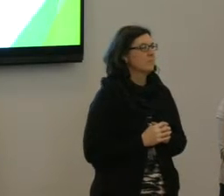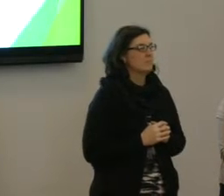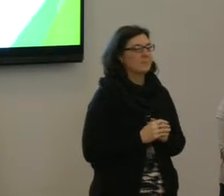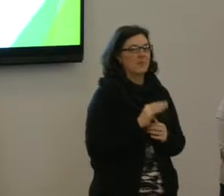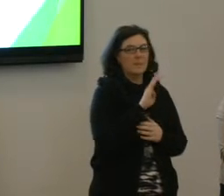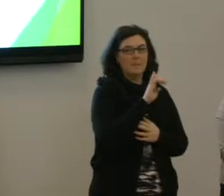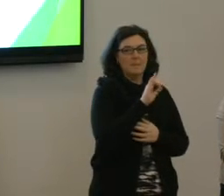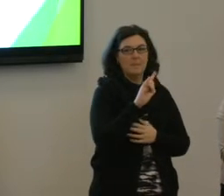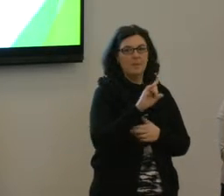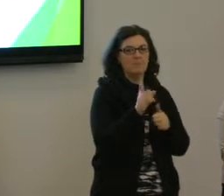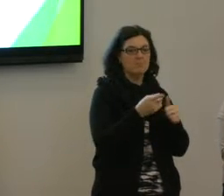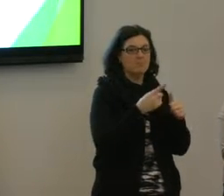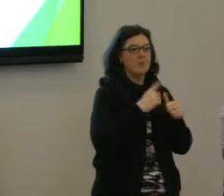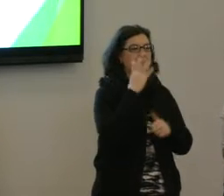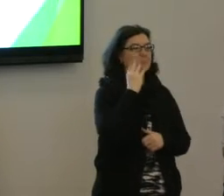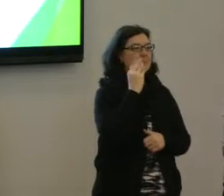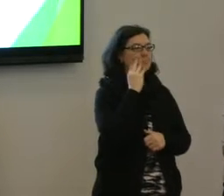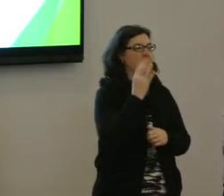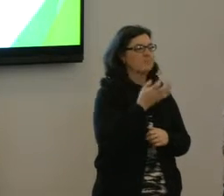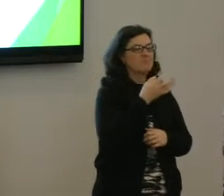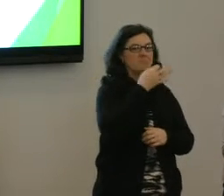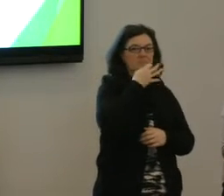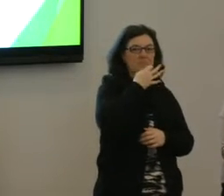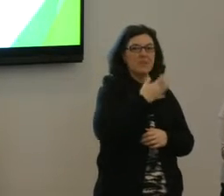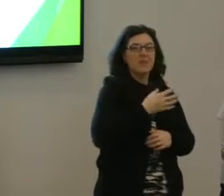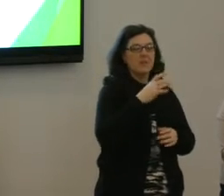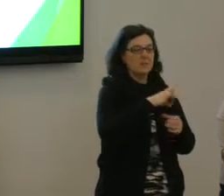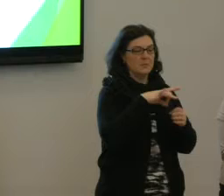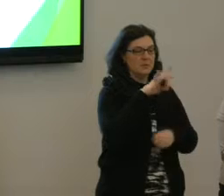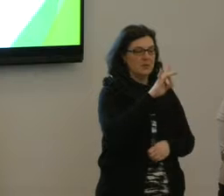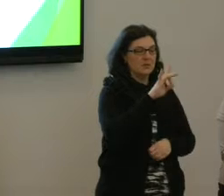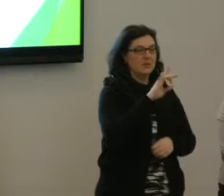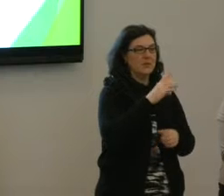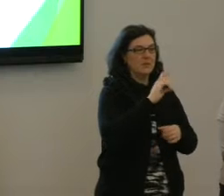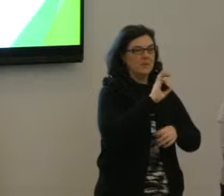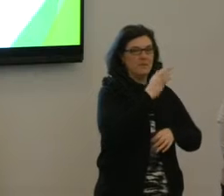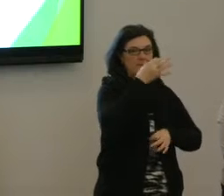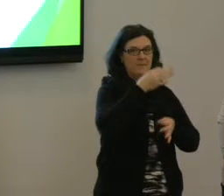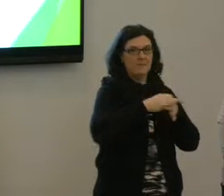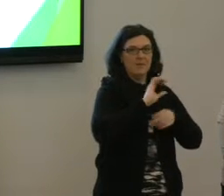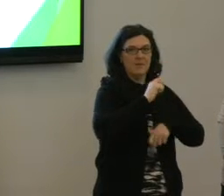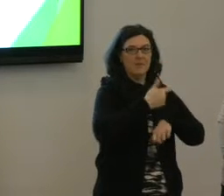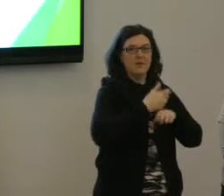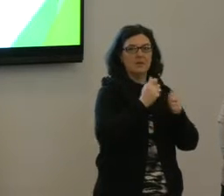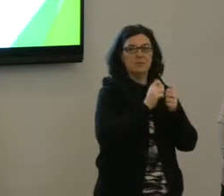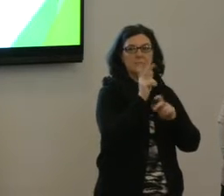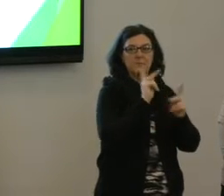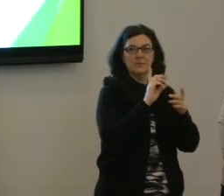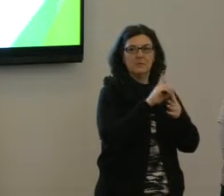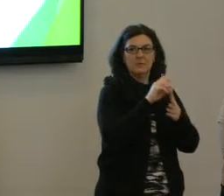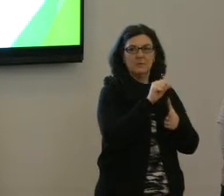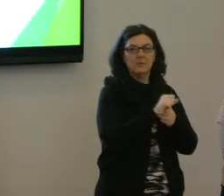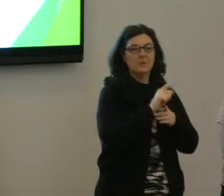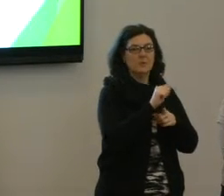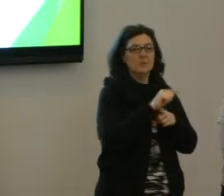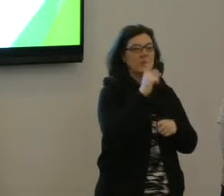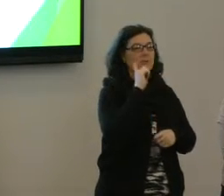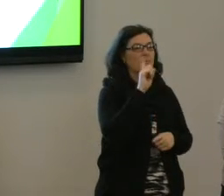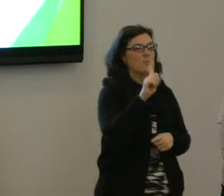Bill's primary of experience and expertise are spiritual and faith-based supports with people with disabilities, training for